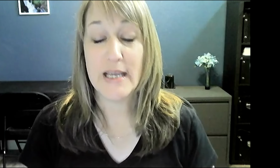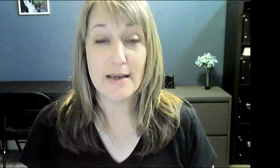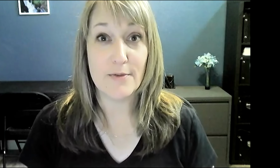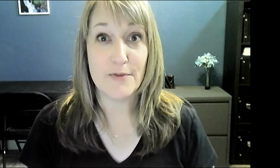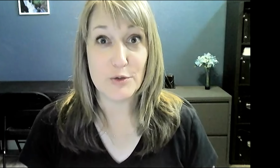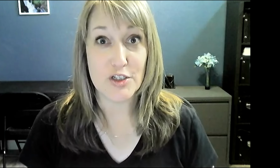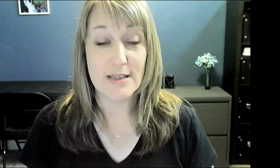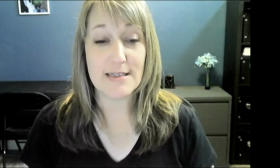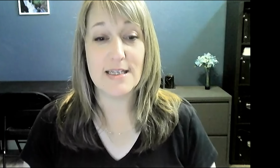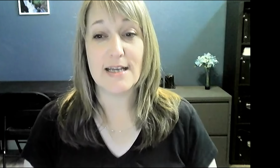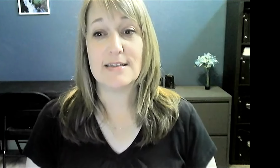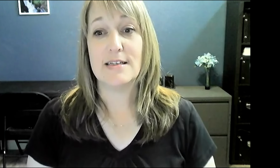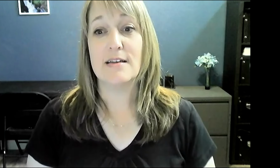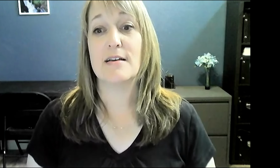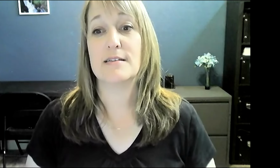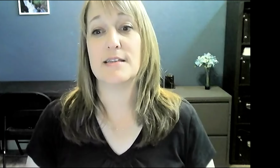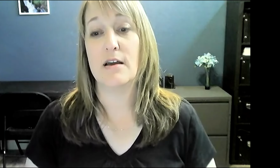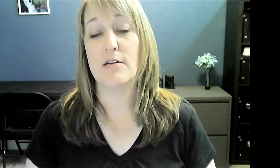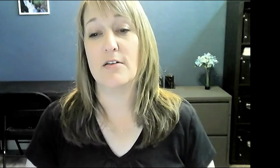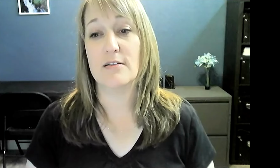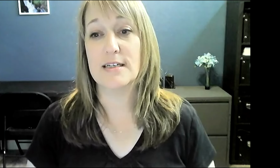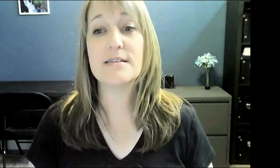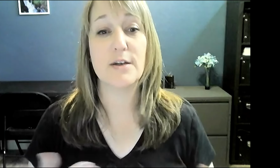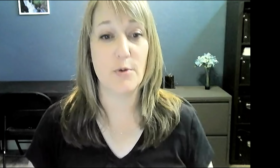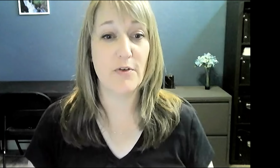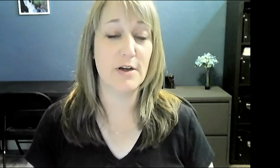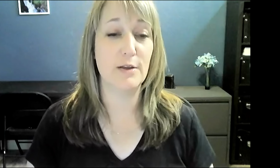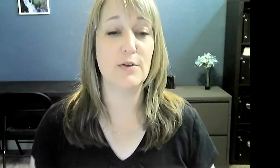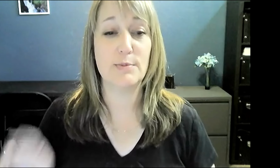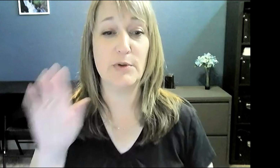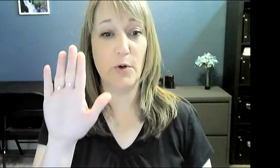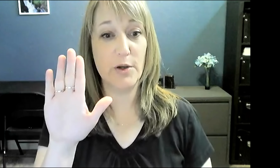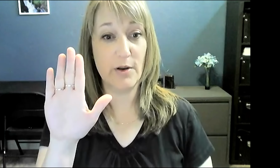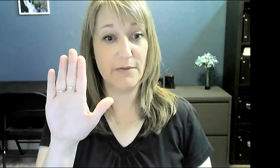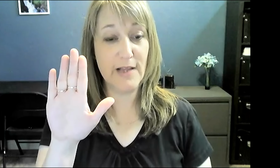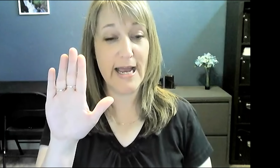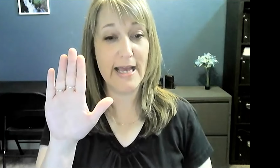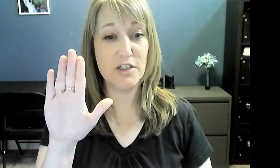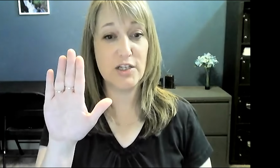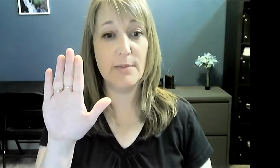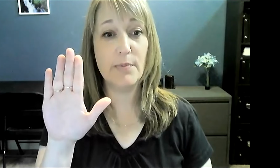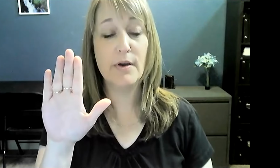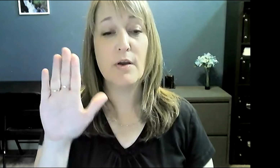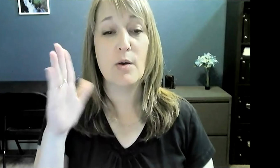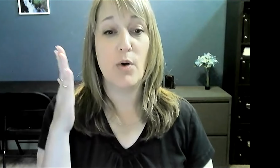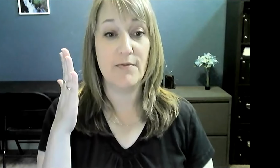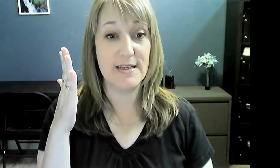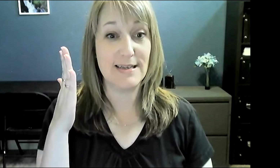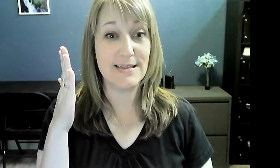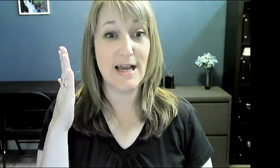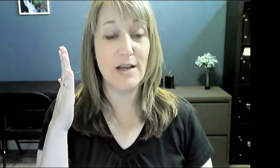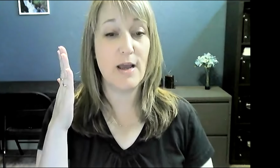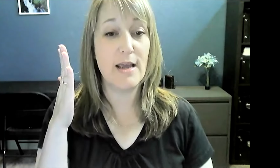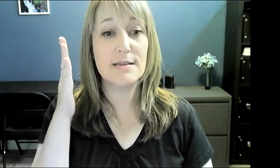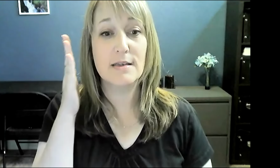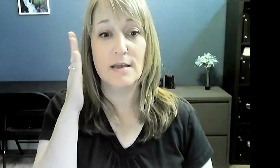Speaking of future, that's the next sign on our list. I know we've already learned this before. You want a flat hand shape, palm facing sideways,